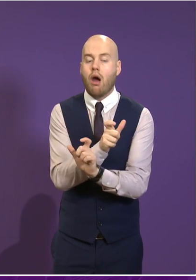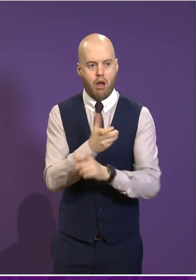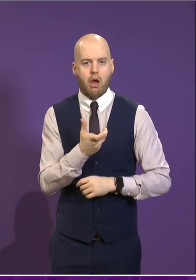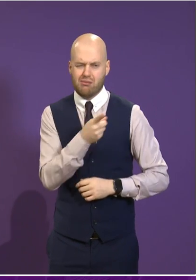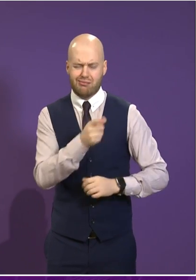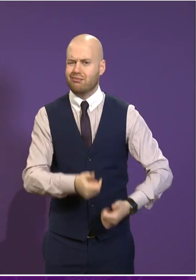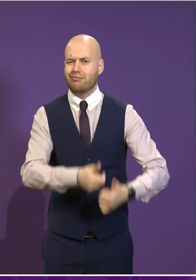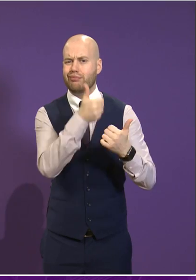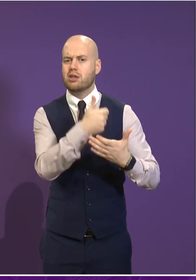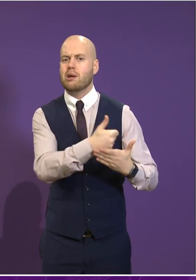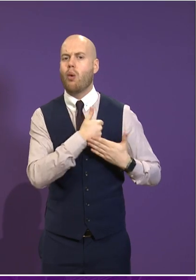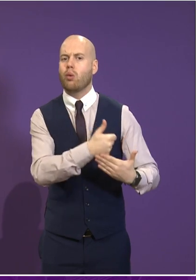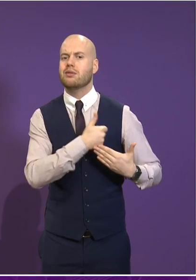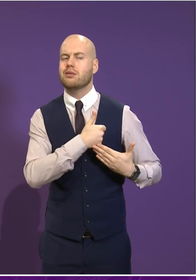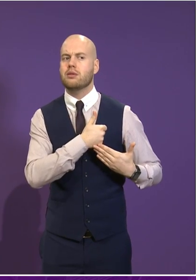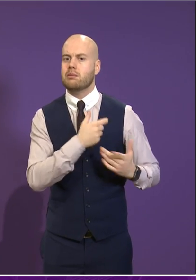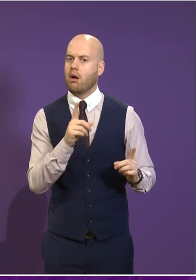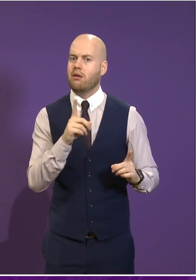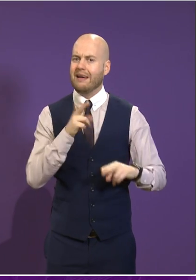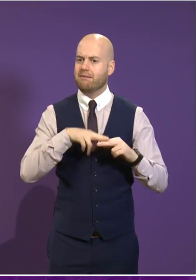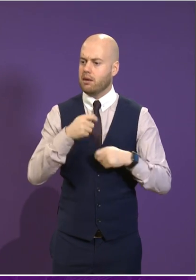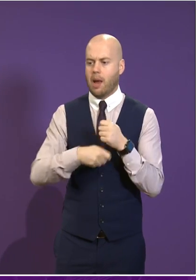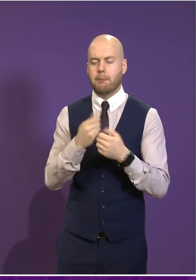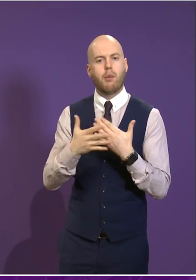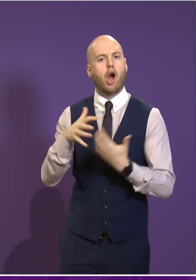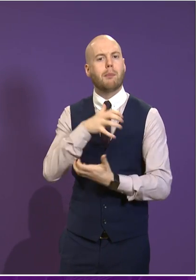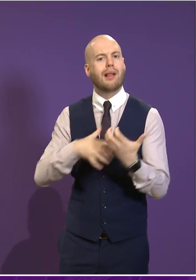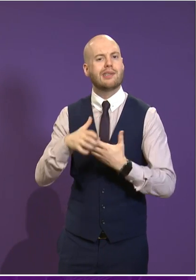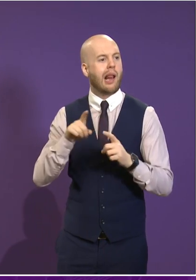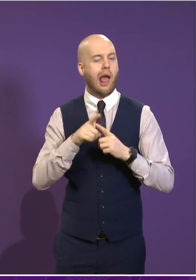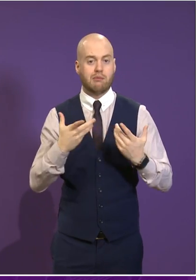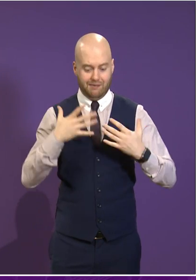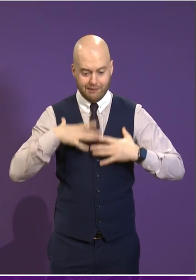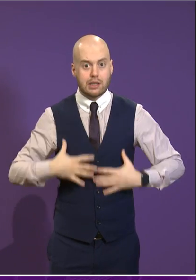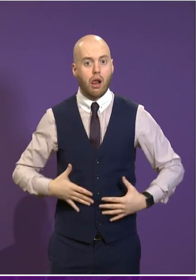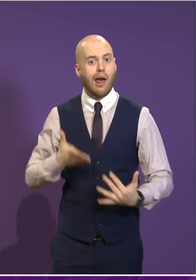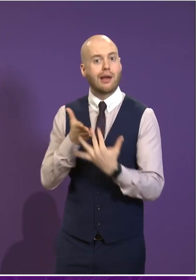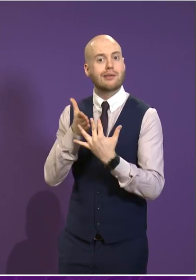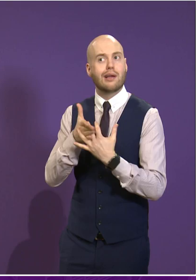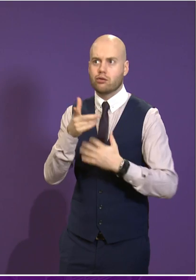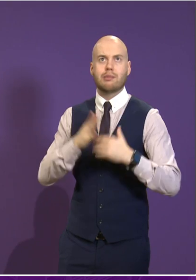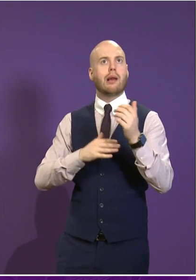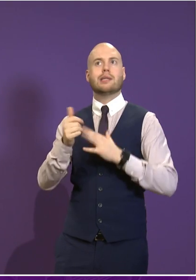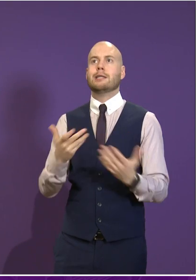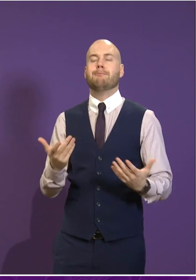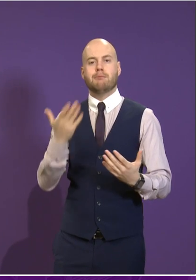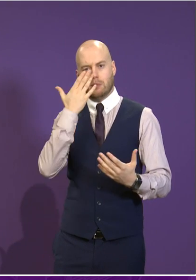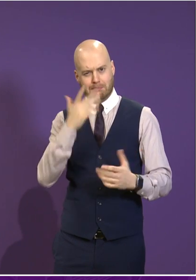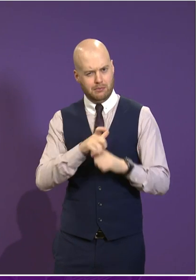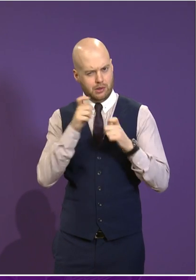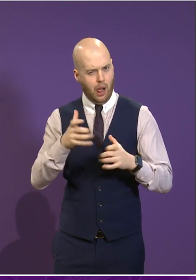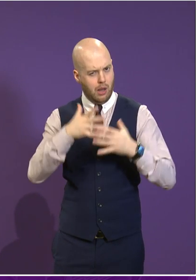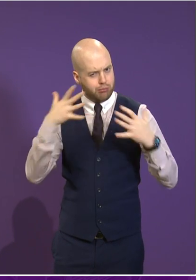complicated, whether that's, you know, physical access to a building, for some universities, that's posing to be a problem. For others, it's